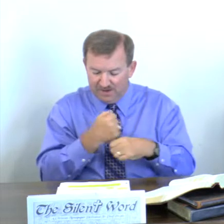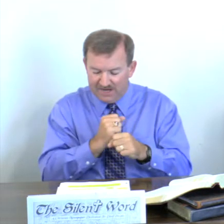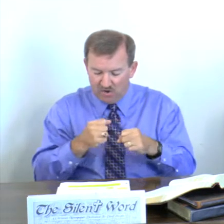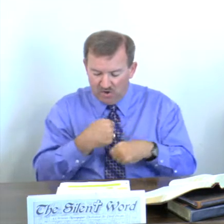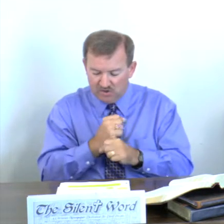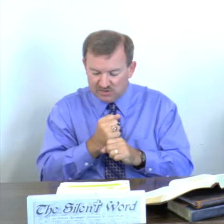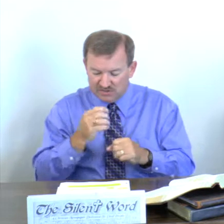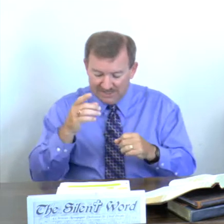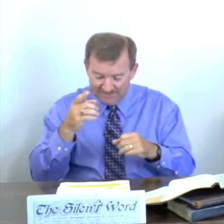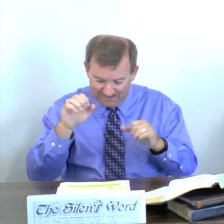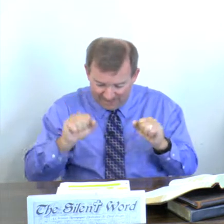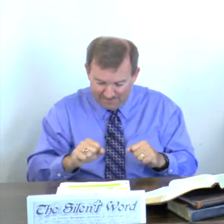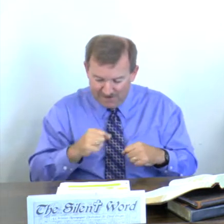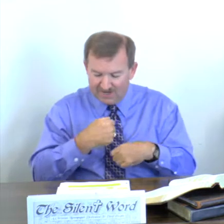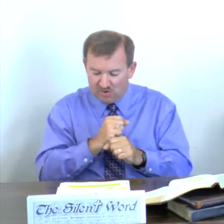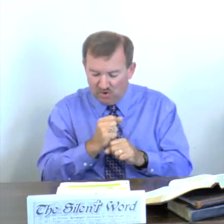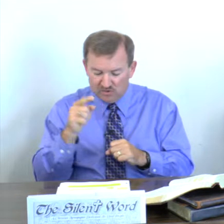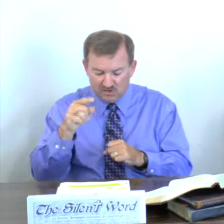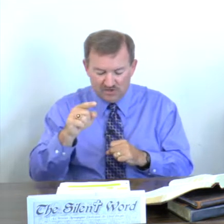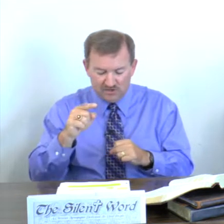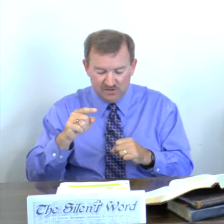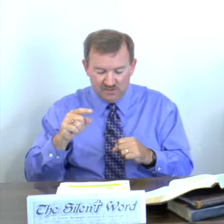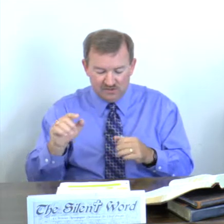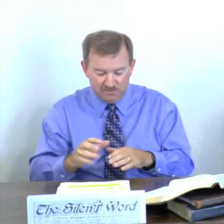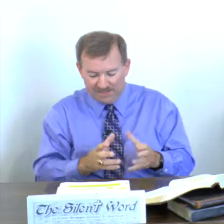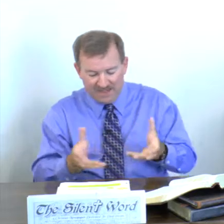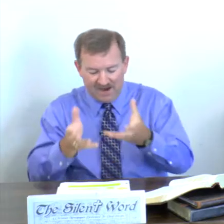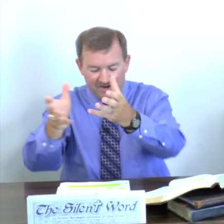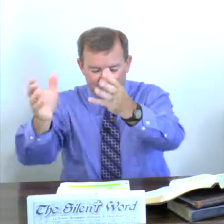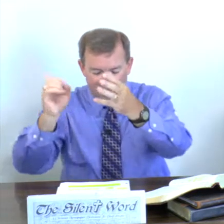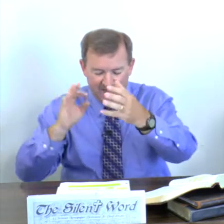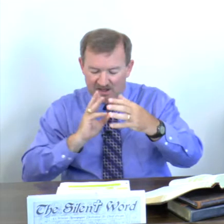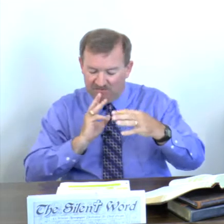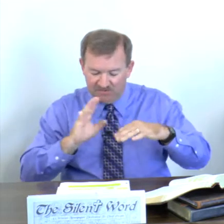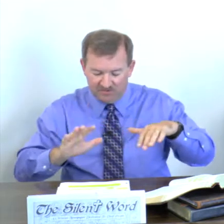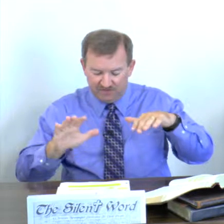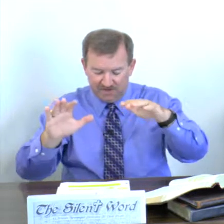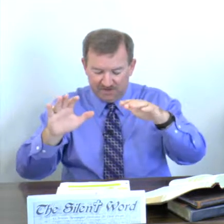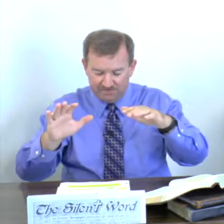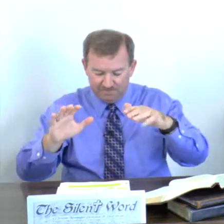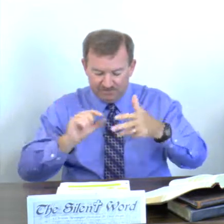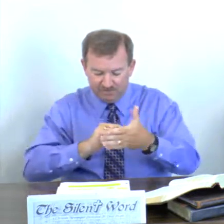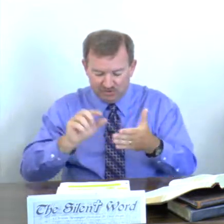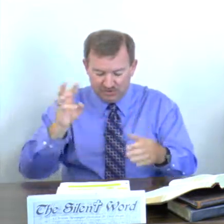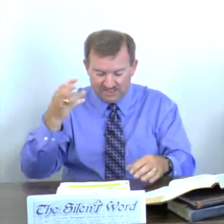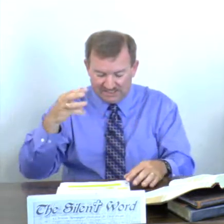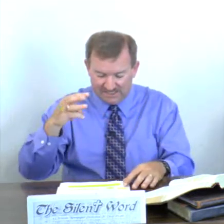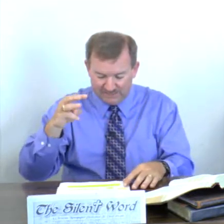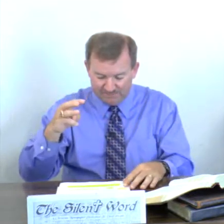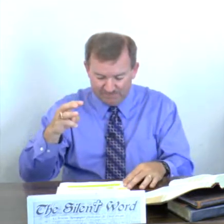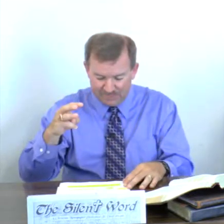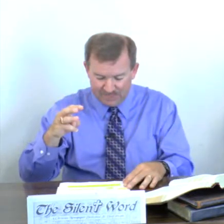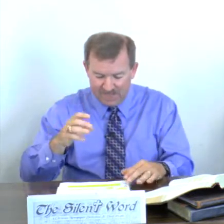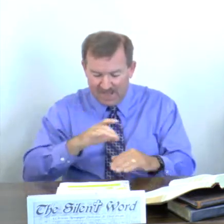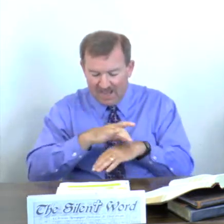might cause that he might cause her to be carried away of the flood." Verse 16. "And